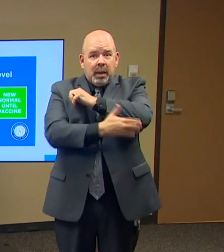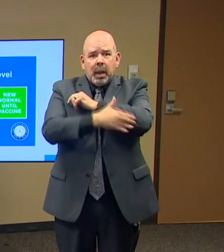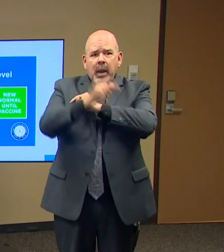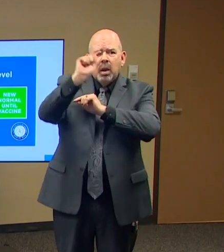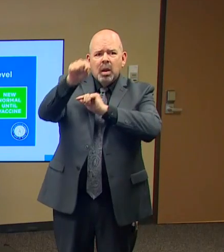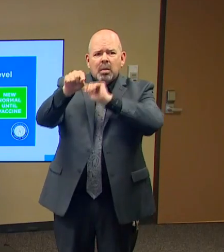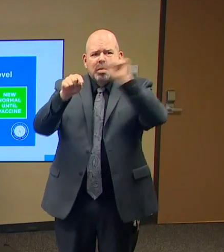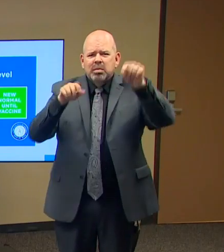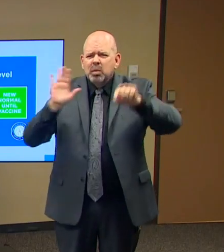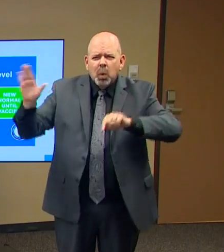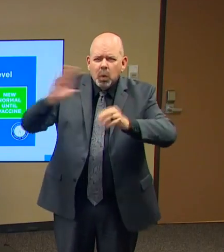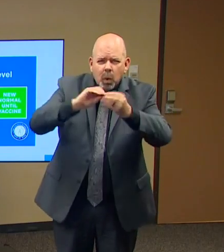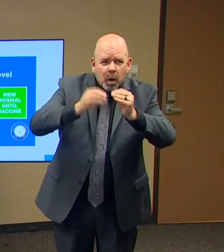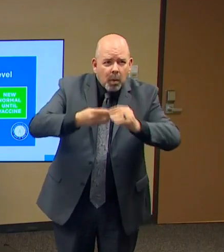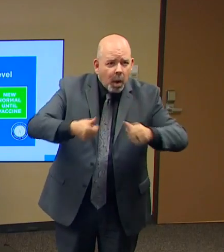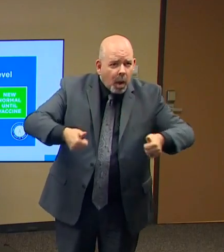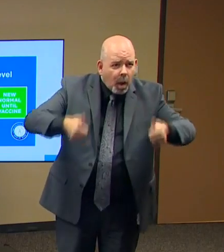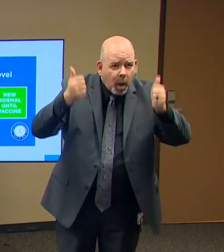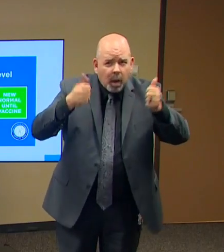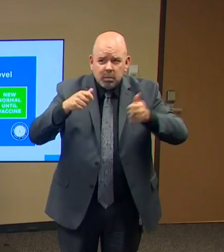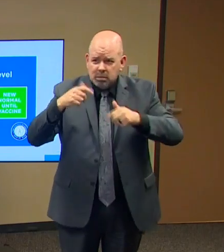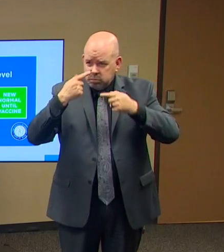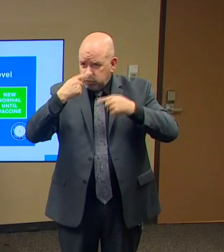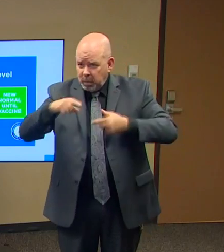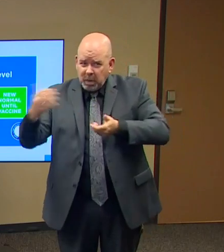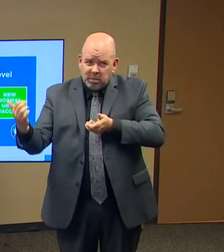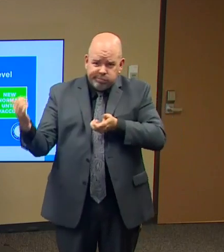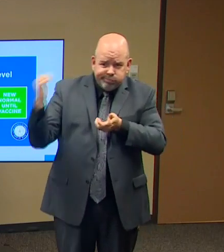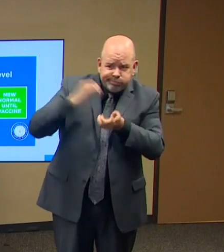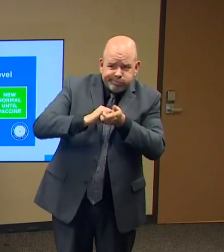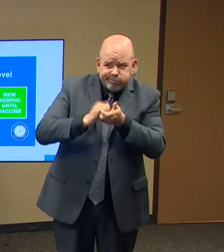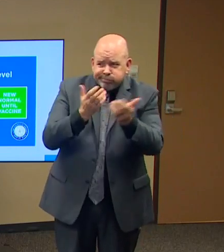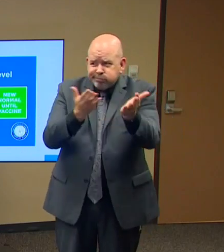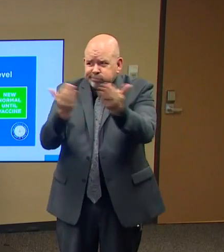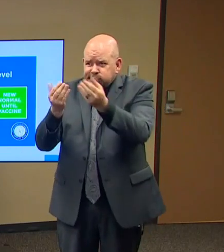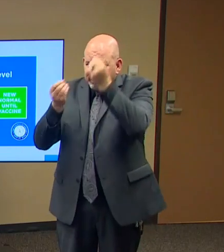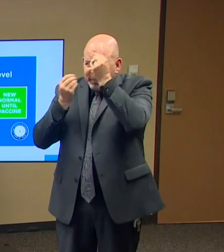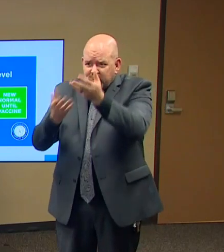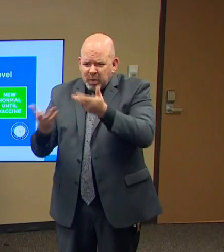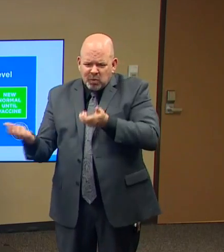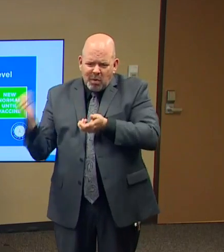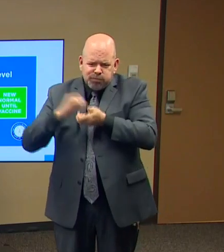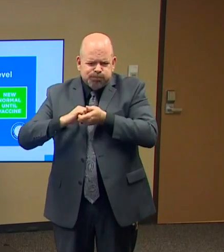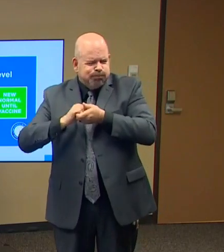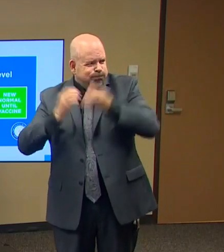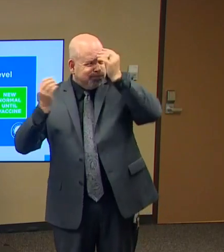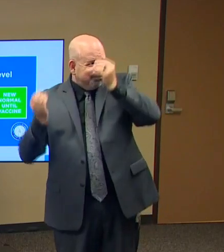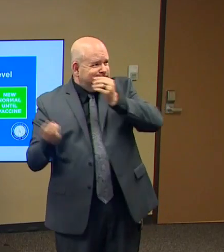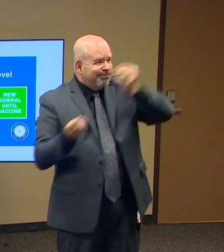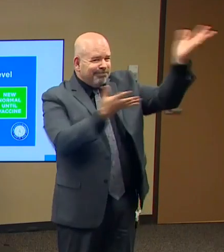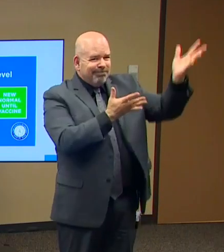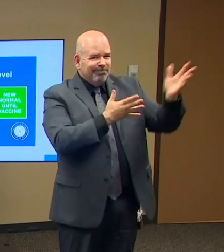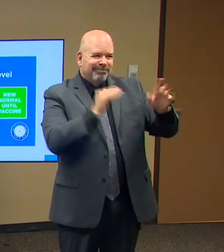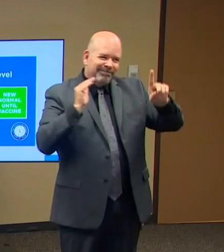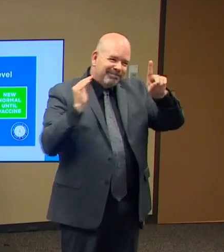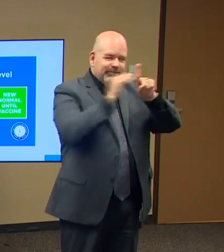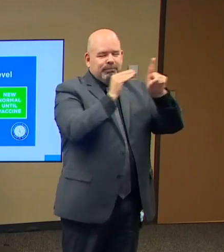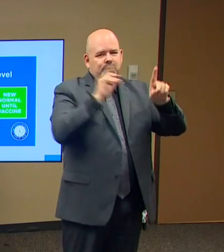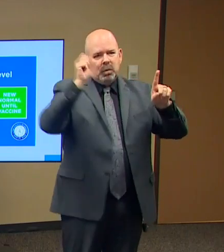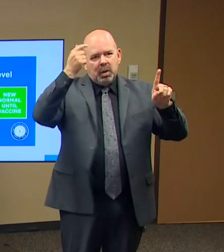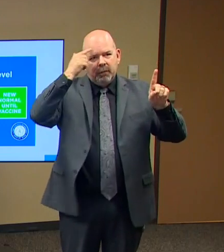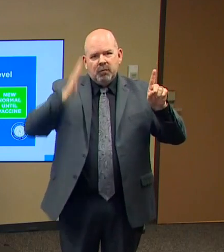effort. We'll have more announced on that at a later time. The second question that Jobin had was, what about officers getting